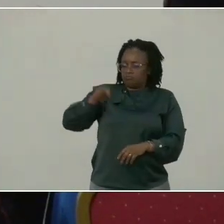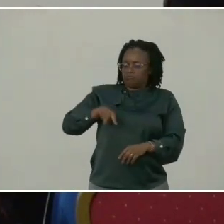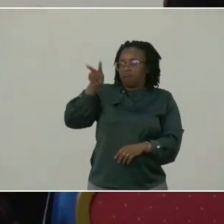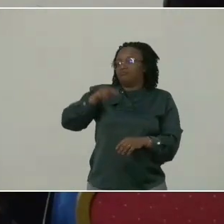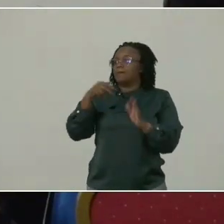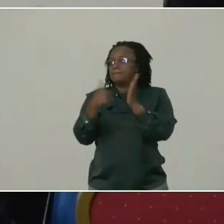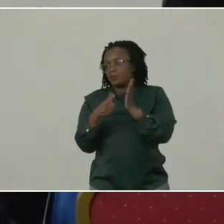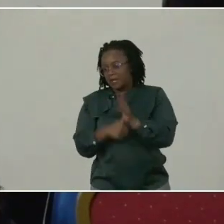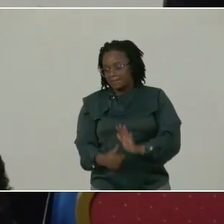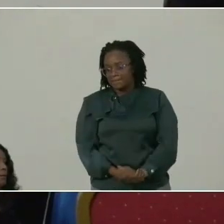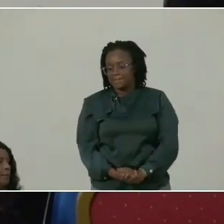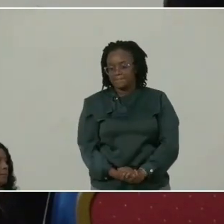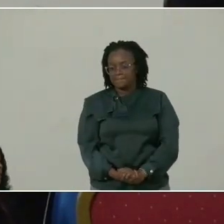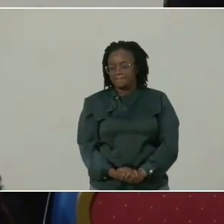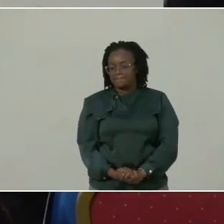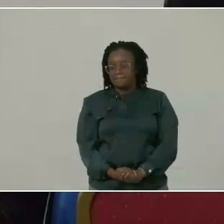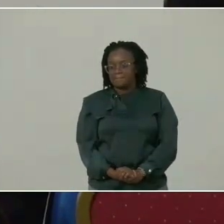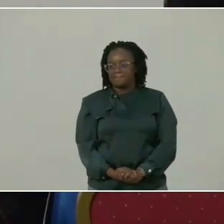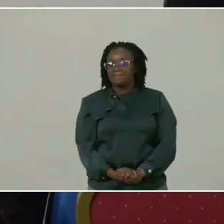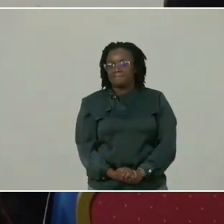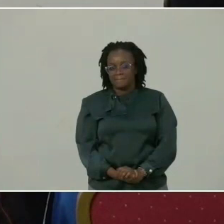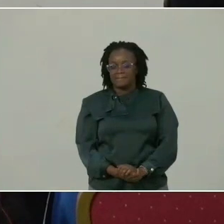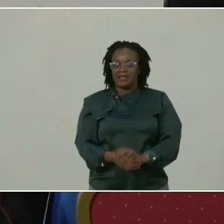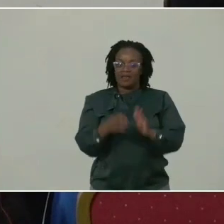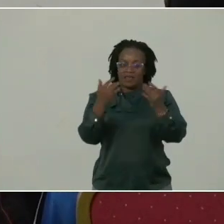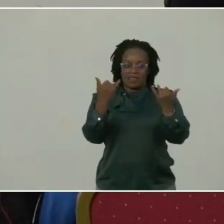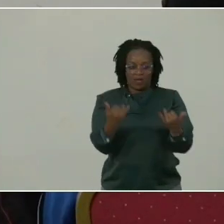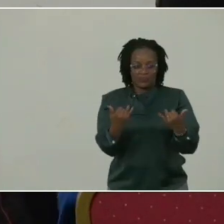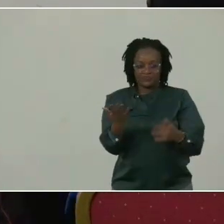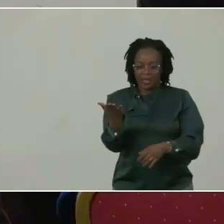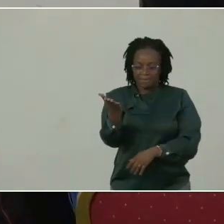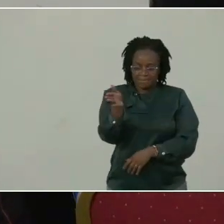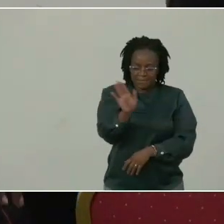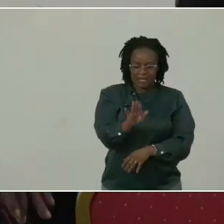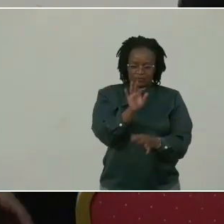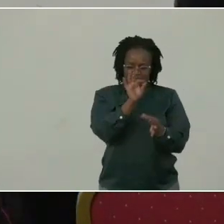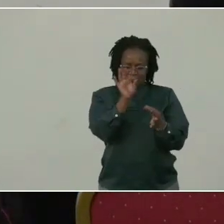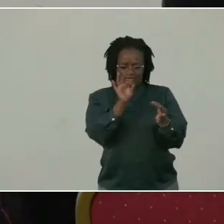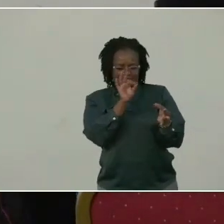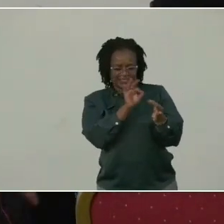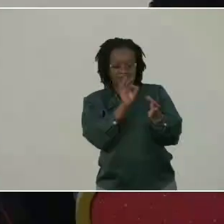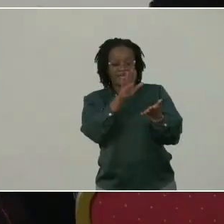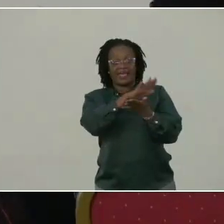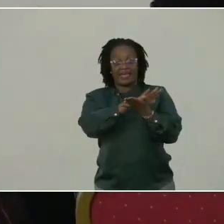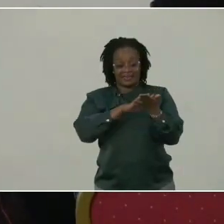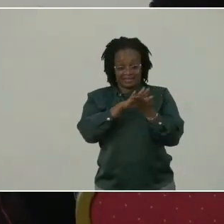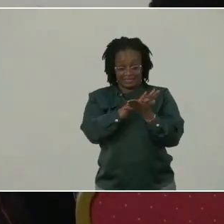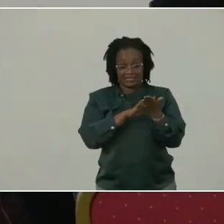problem. Now, coming back to the specific areas of need,